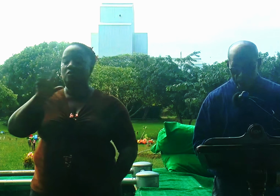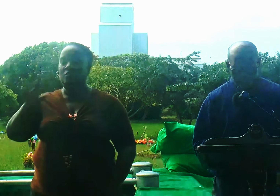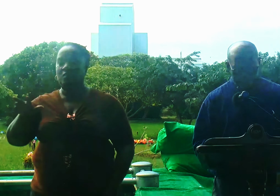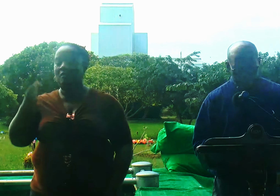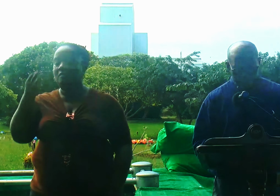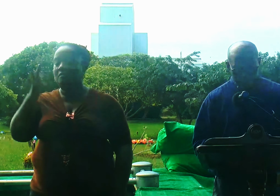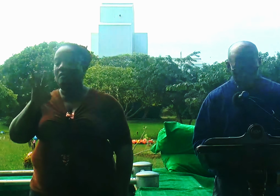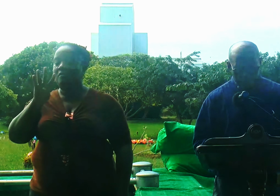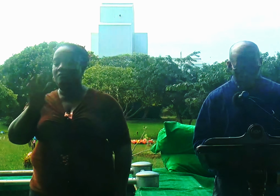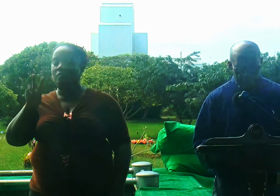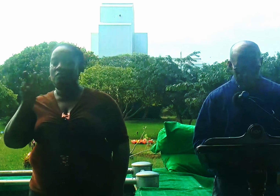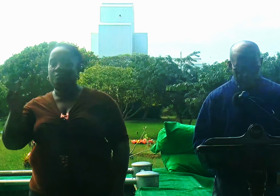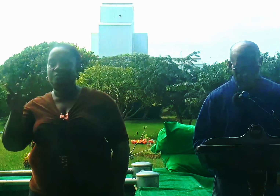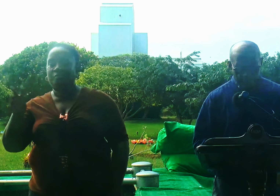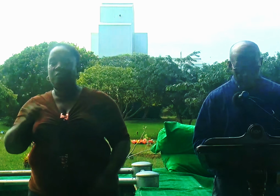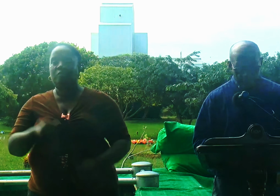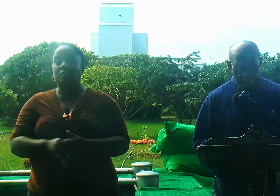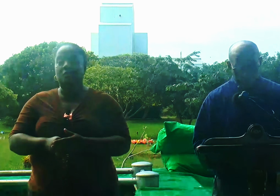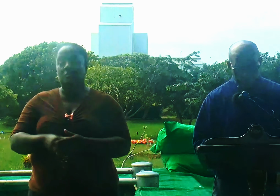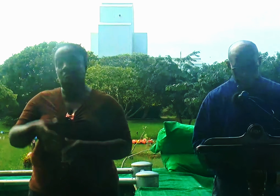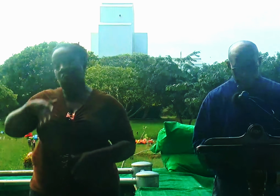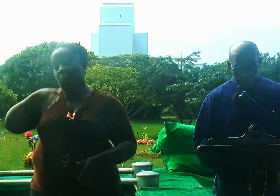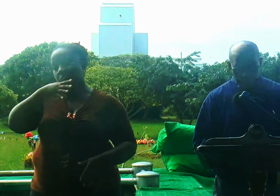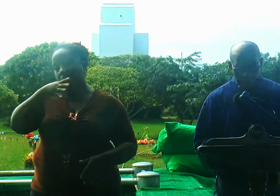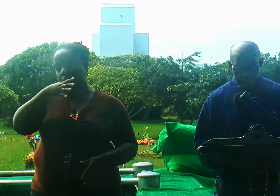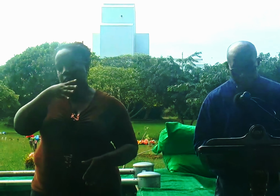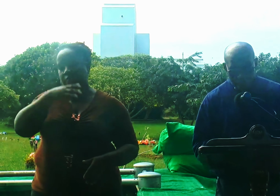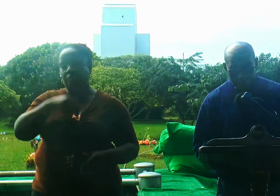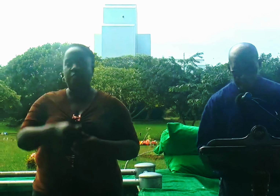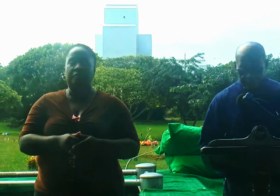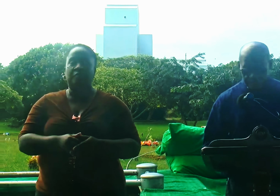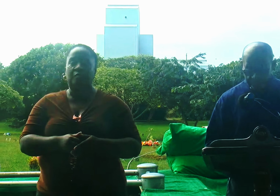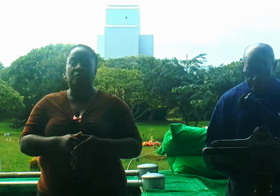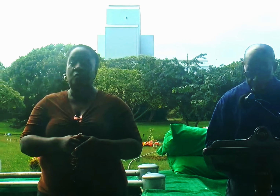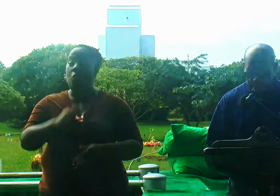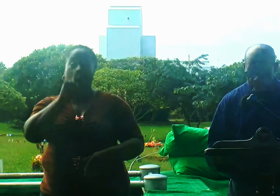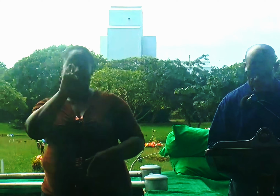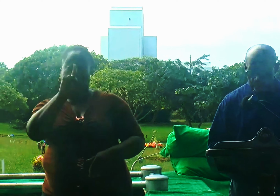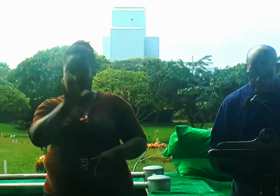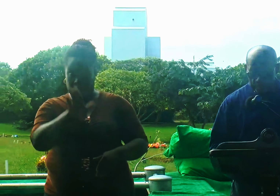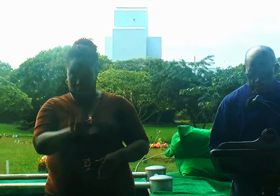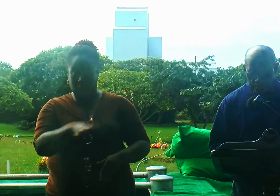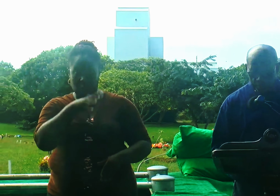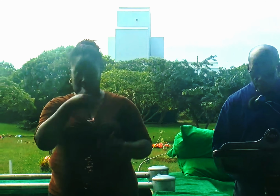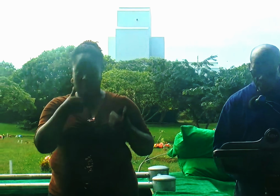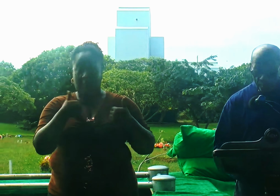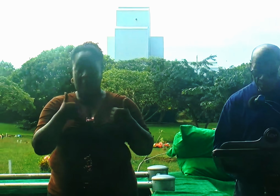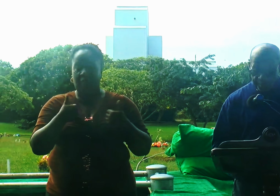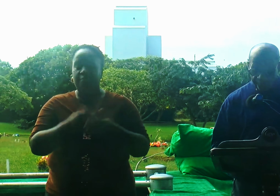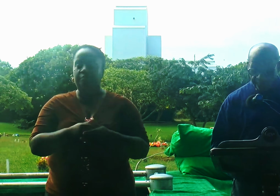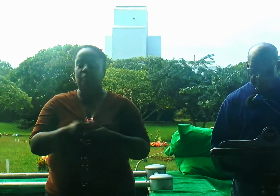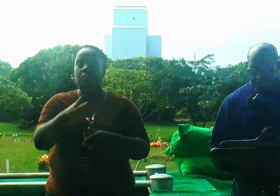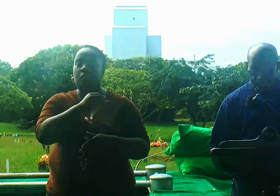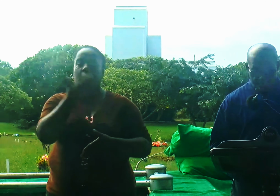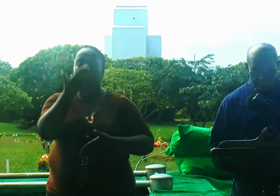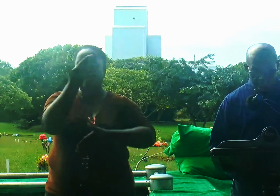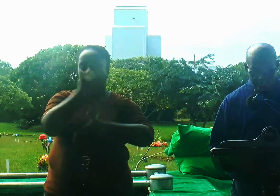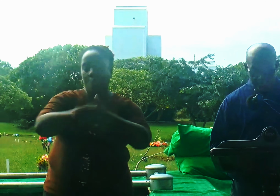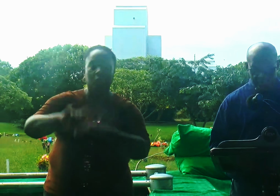1942. To Millicent Carter, he was her only child. He was also born deaf and